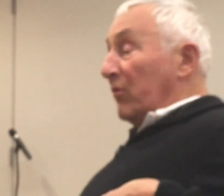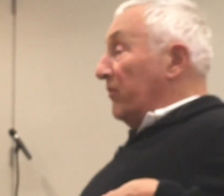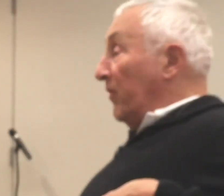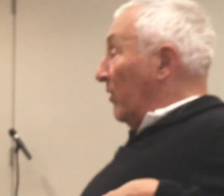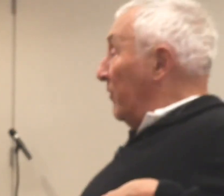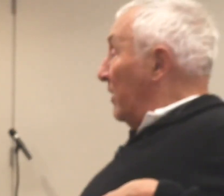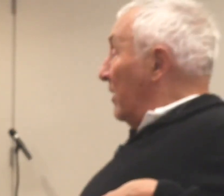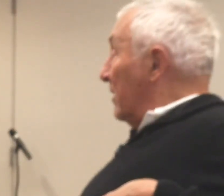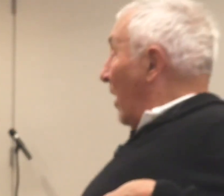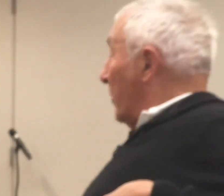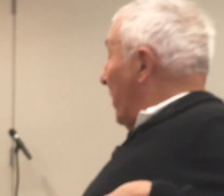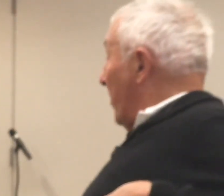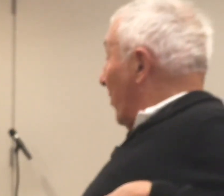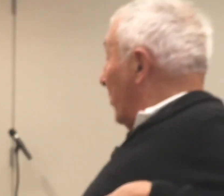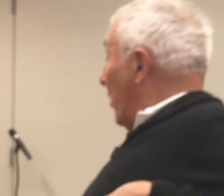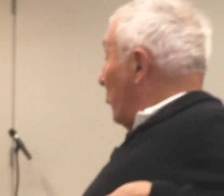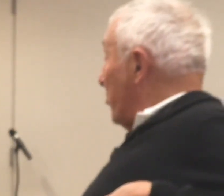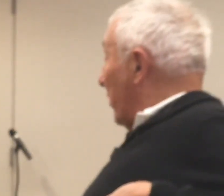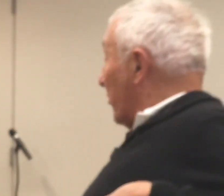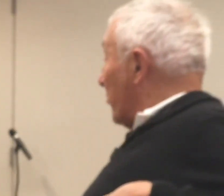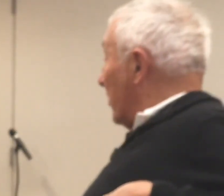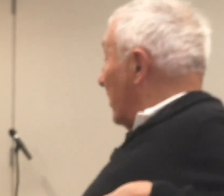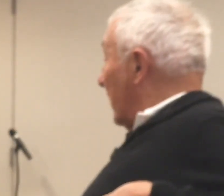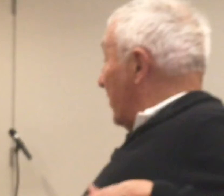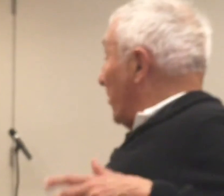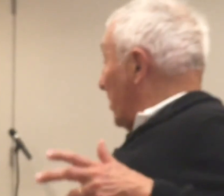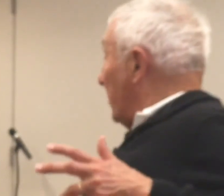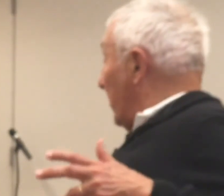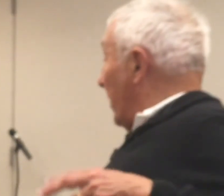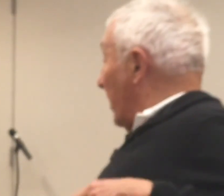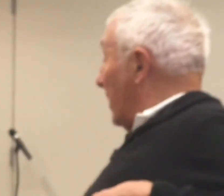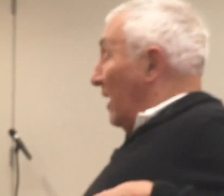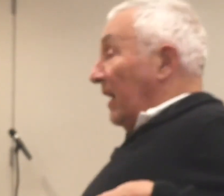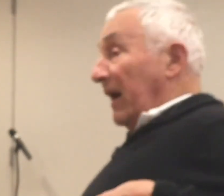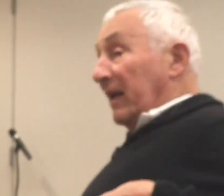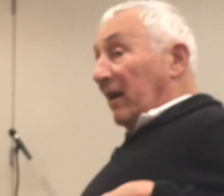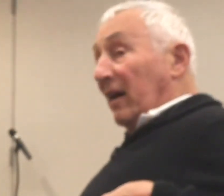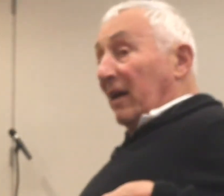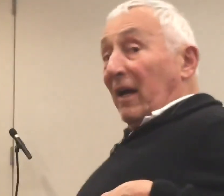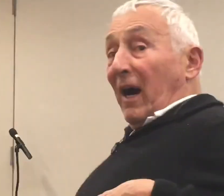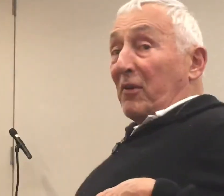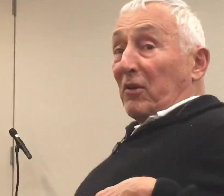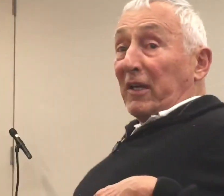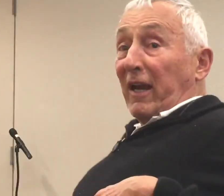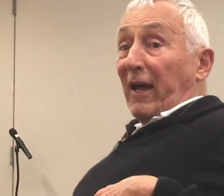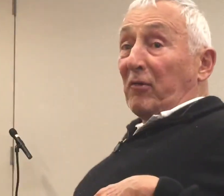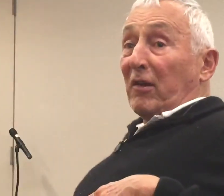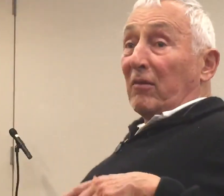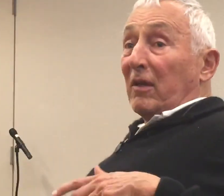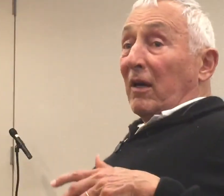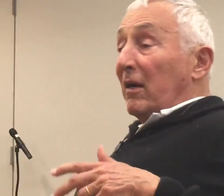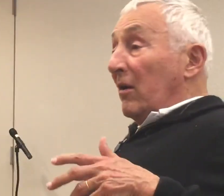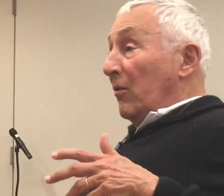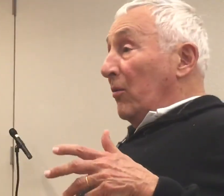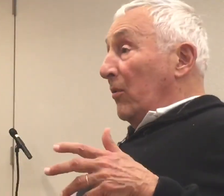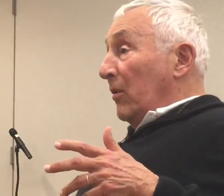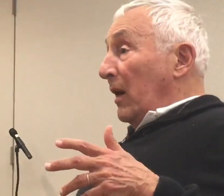and it was full of young people in wheelchairs, it seemed to me. And